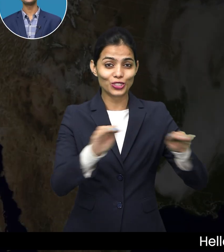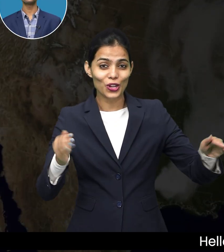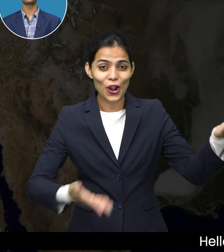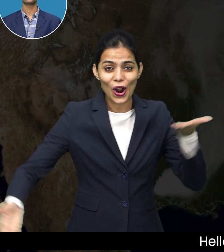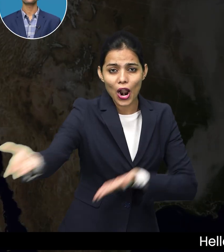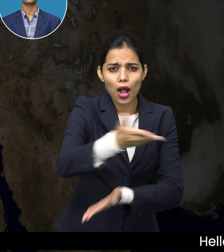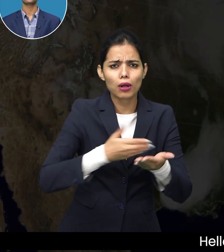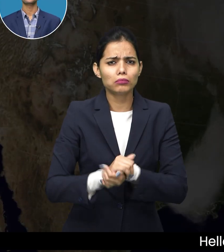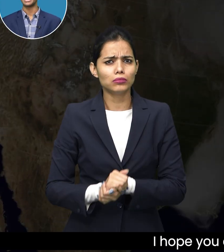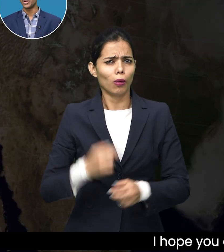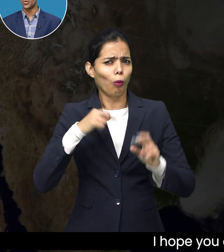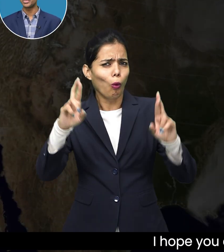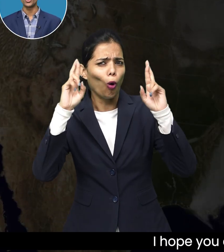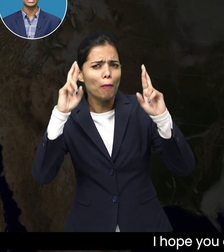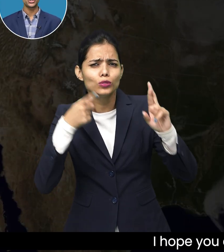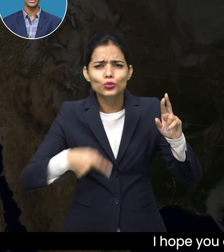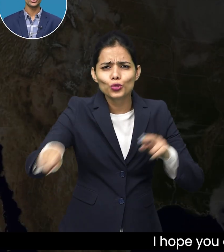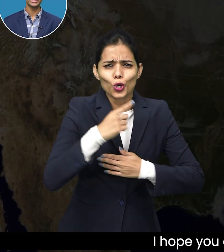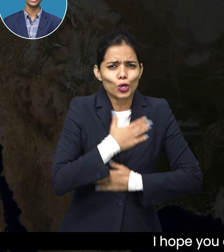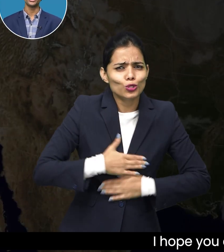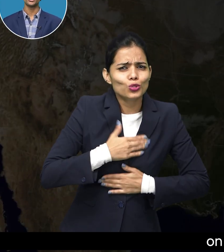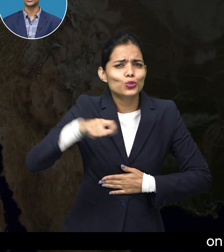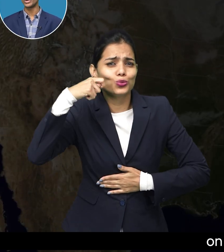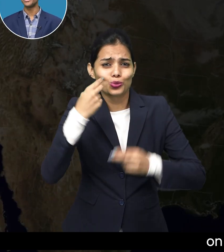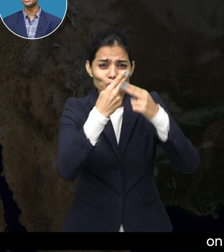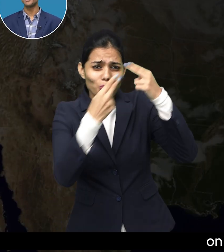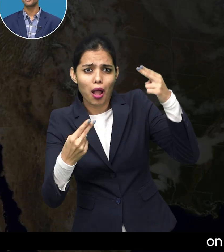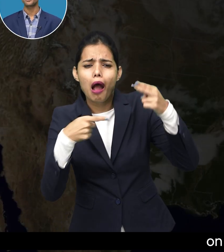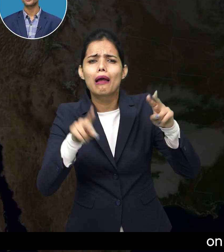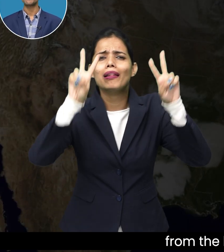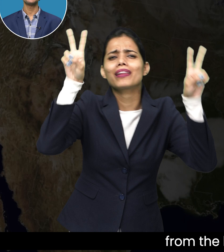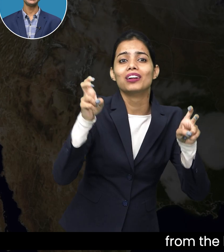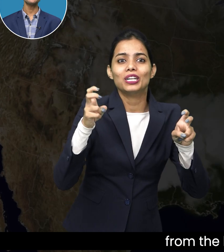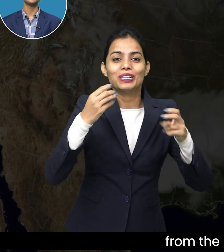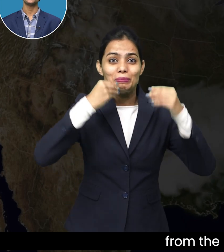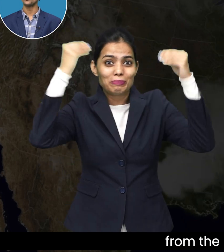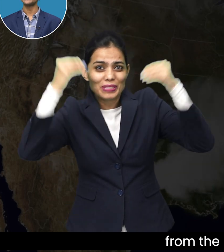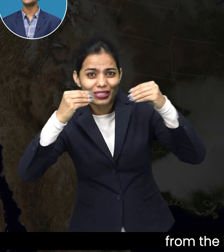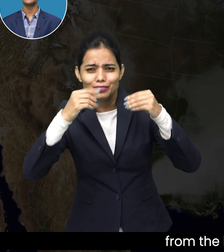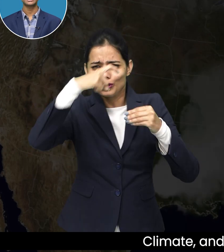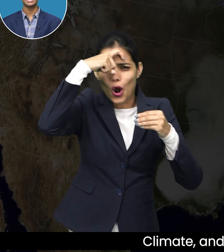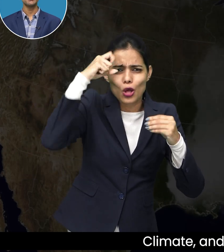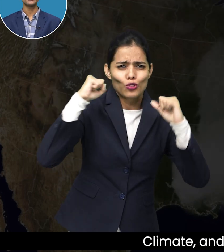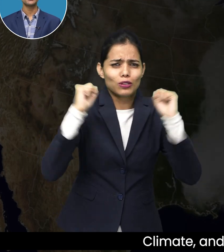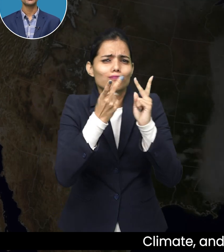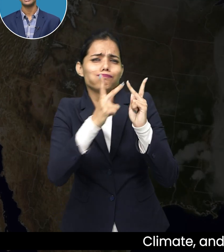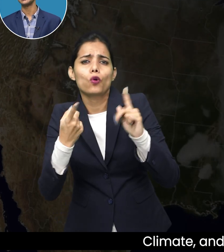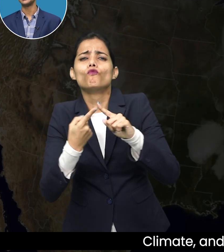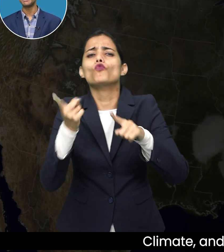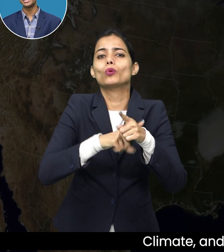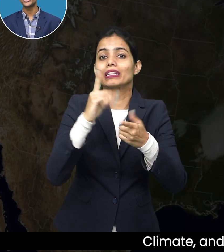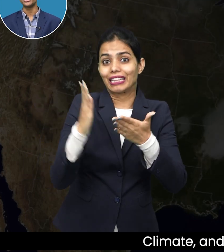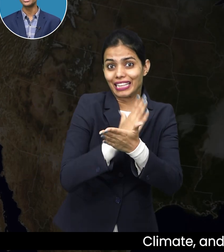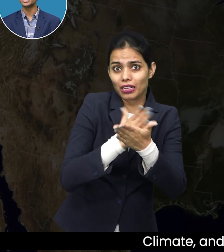Hello children, I hope you enjoyed the video on weather from the lesson Weather, Climate